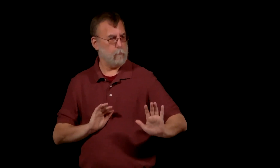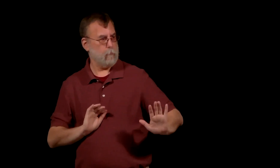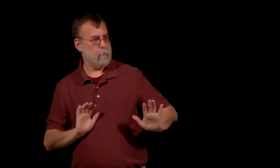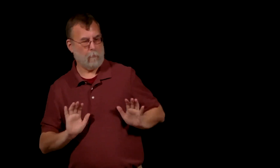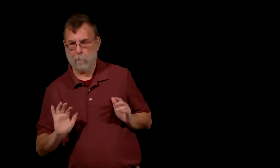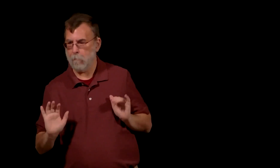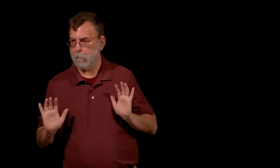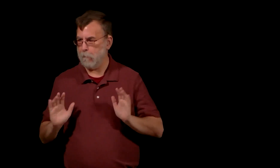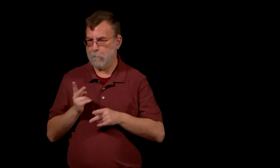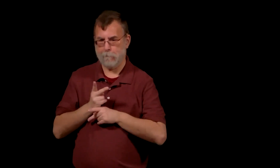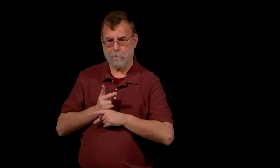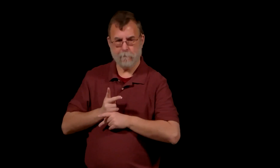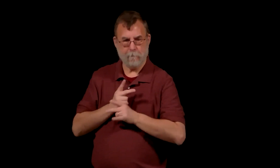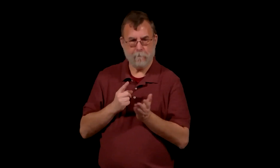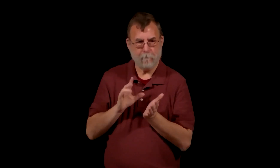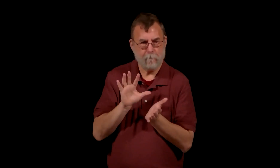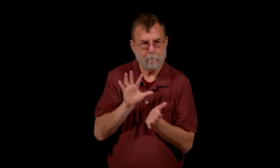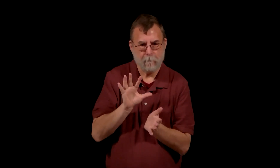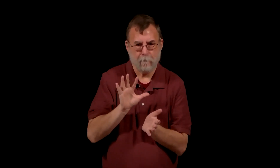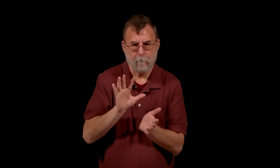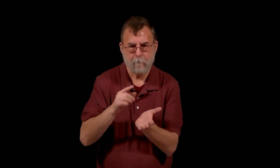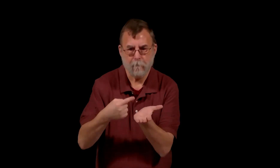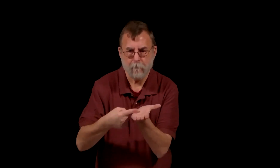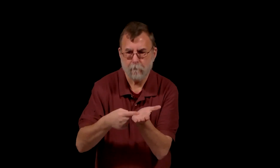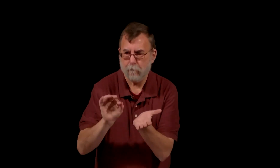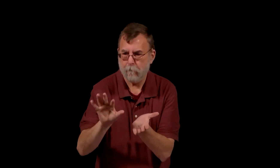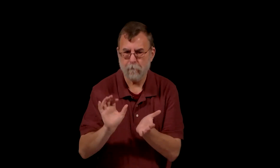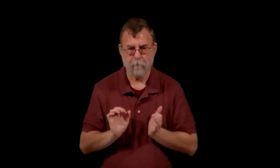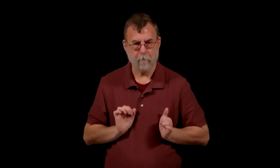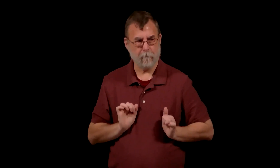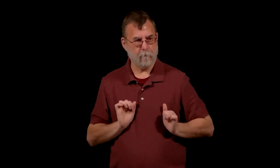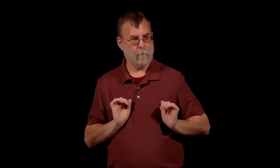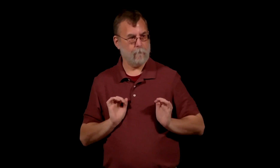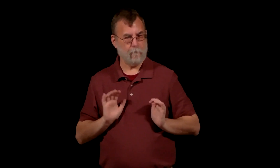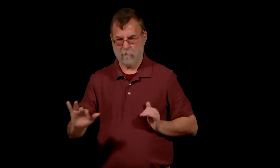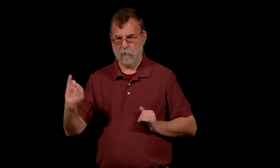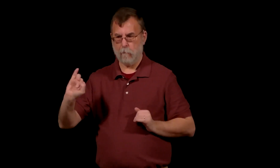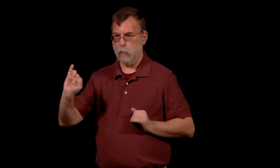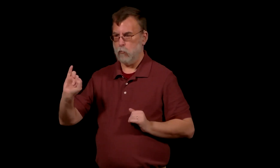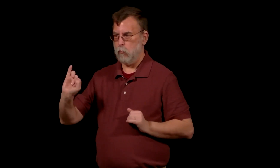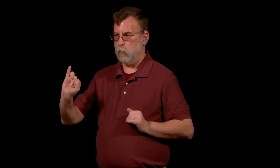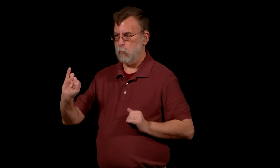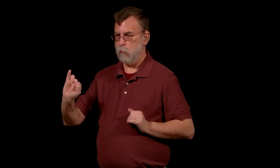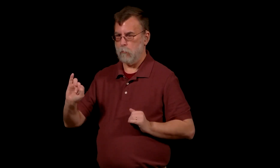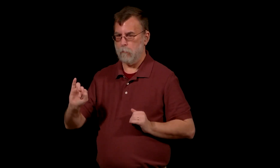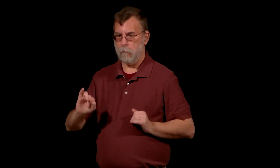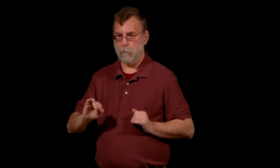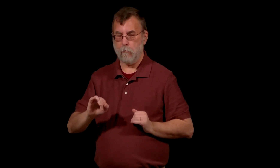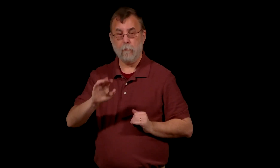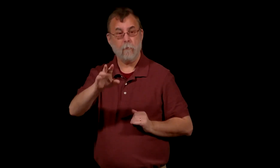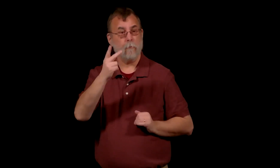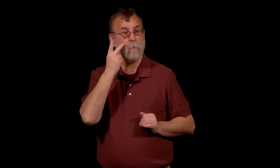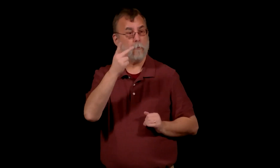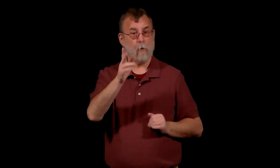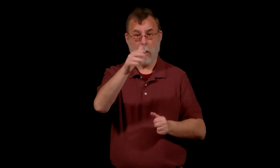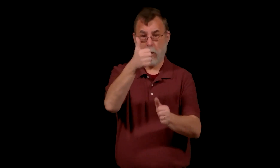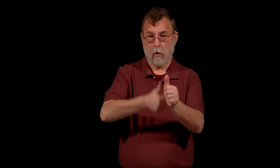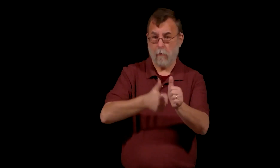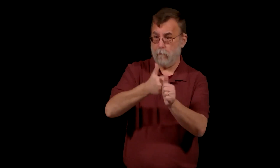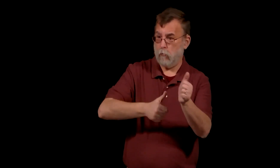more careful, just a little bit more want to observe, discuss maybe just a little bit. That's is being introverted.